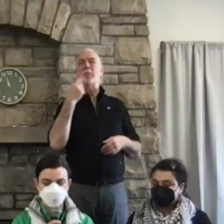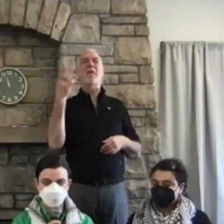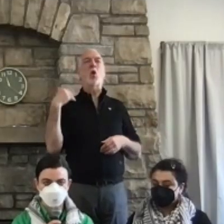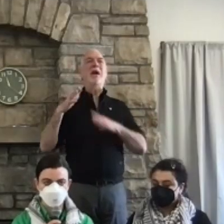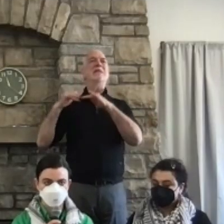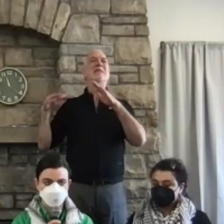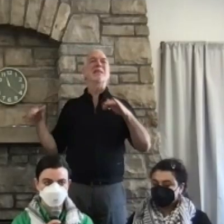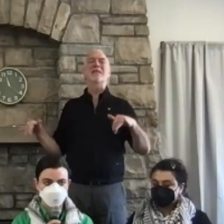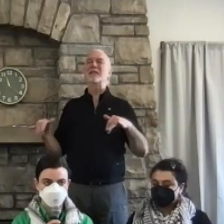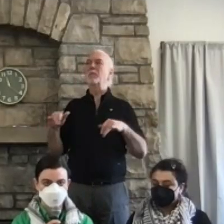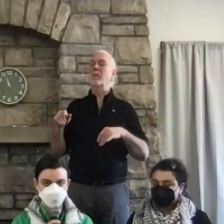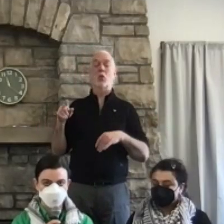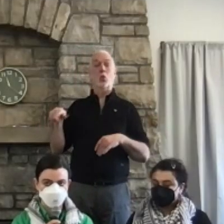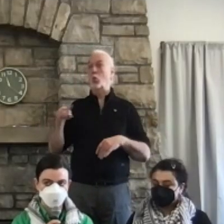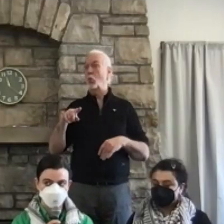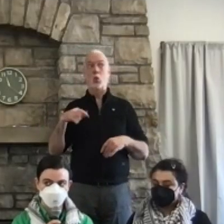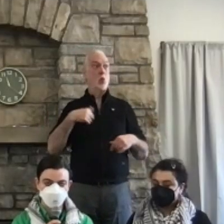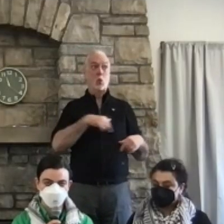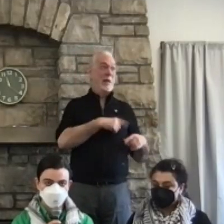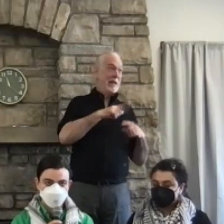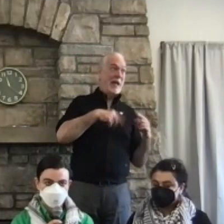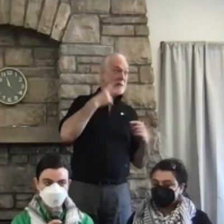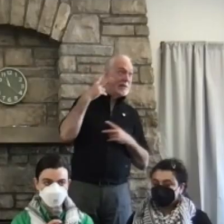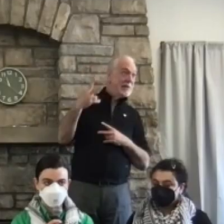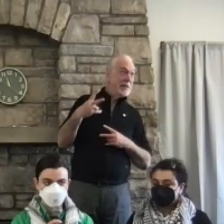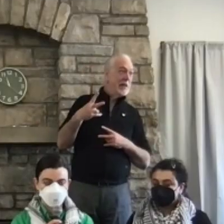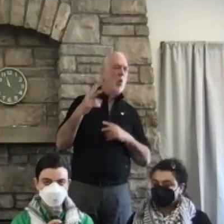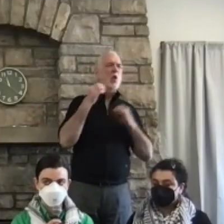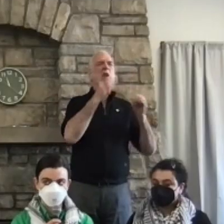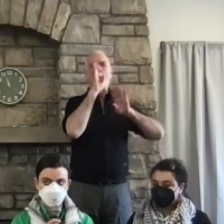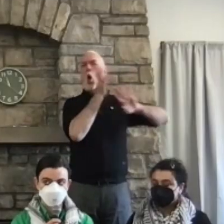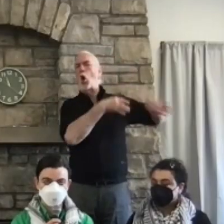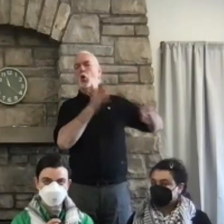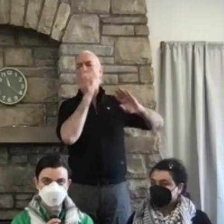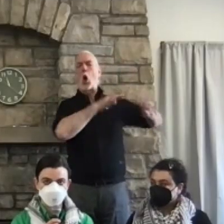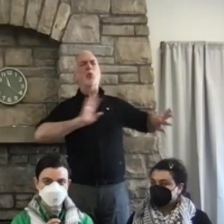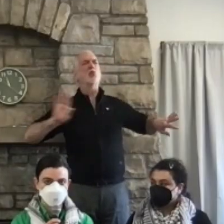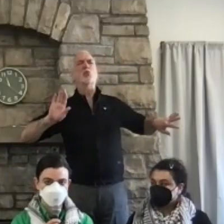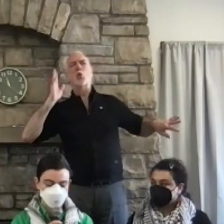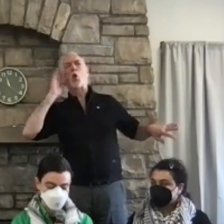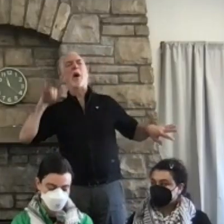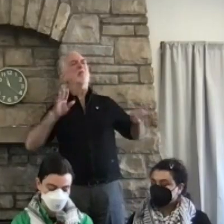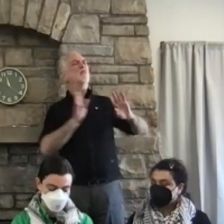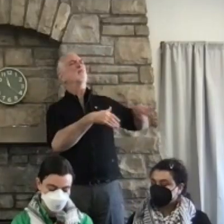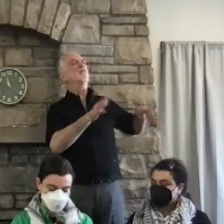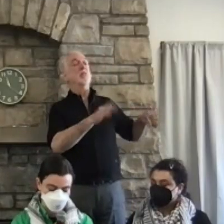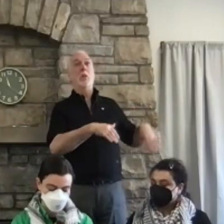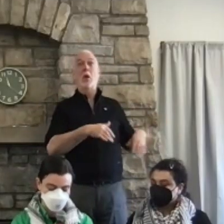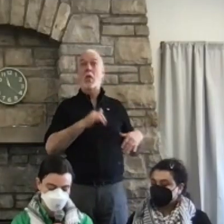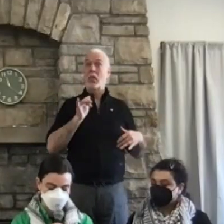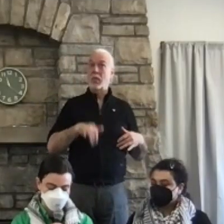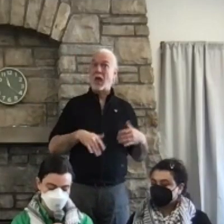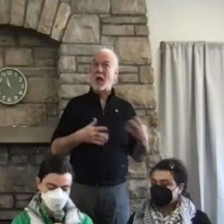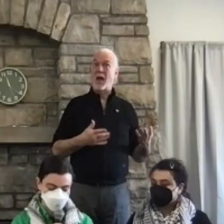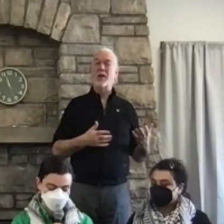that are made invisible, that we're taught not to be aware of, that we are subjected to manufactured